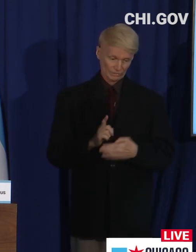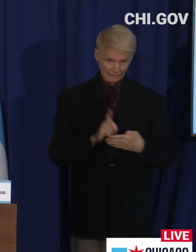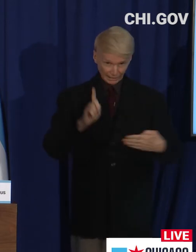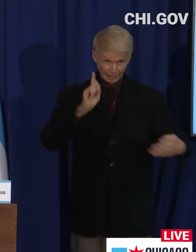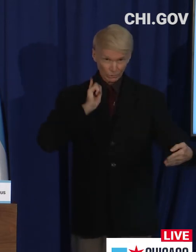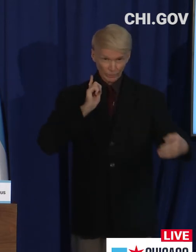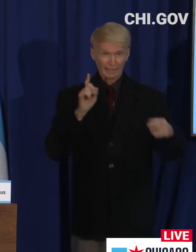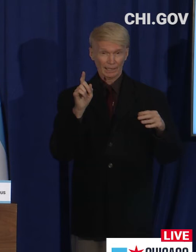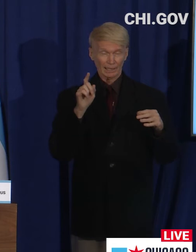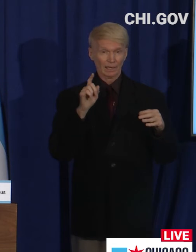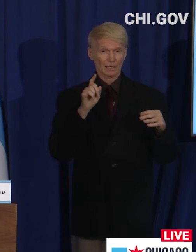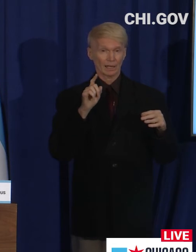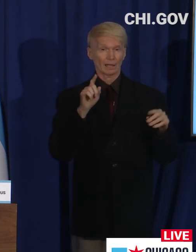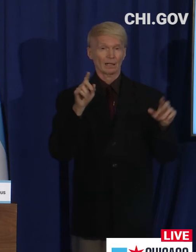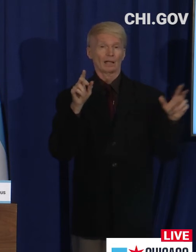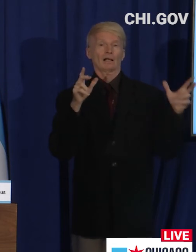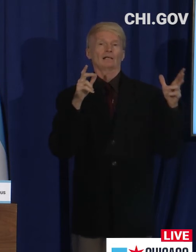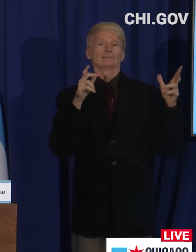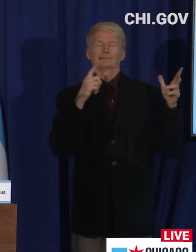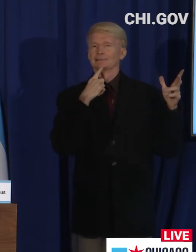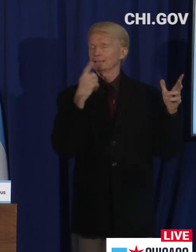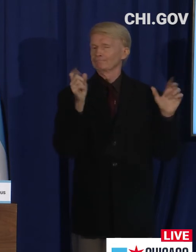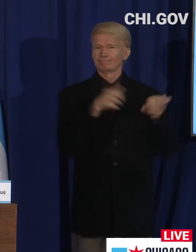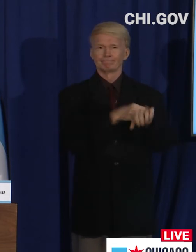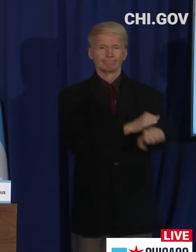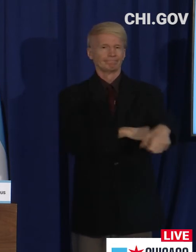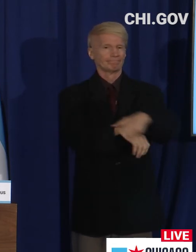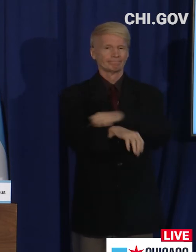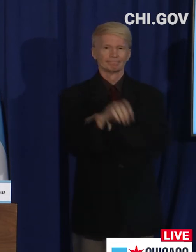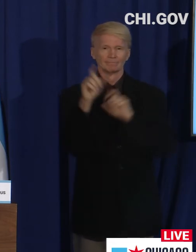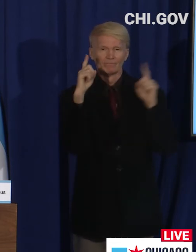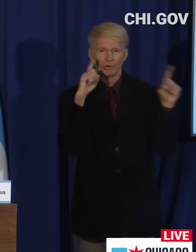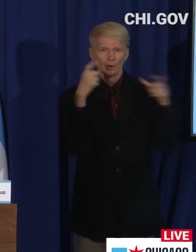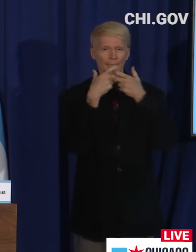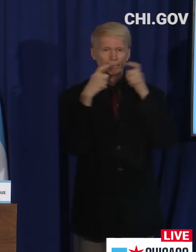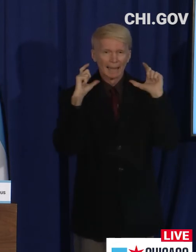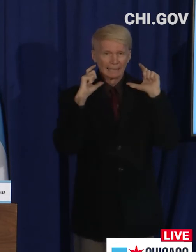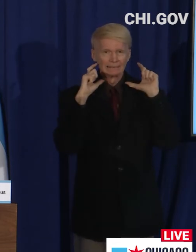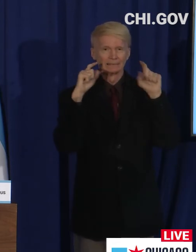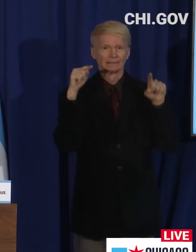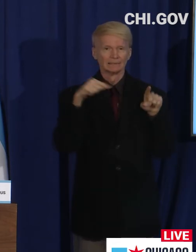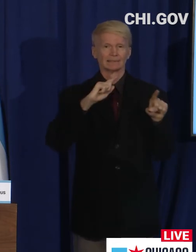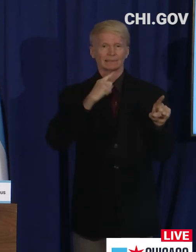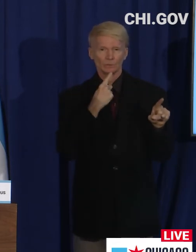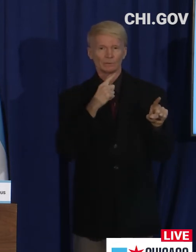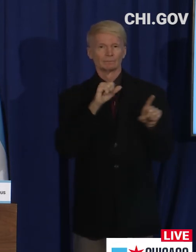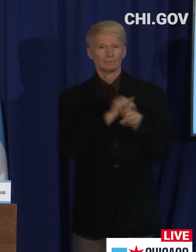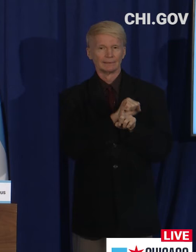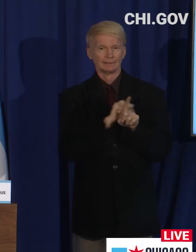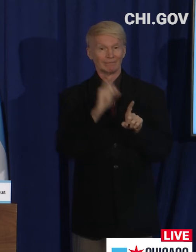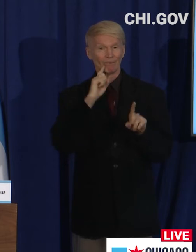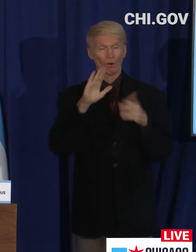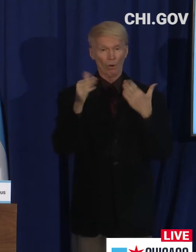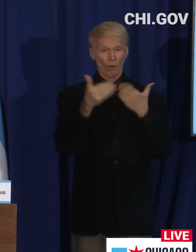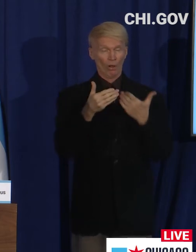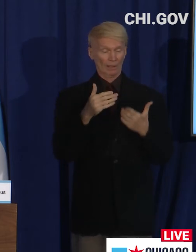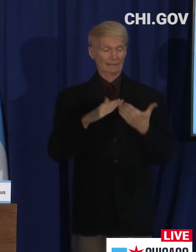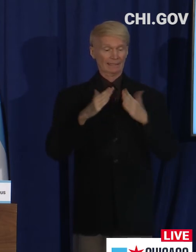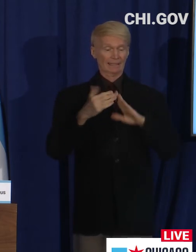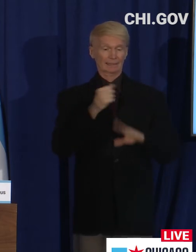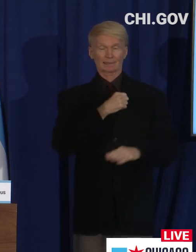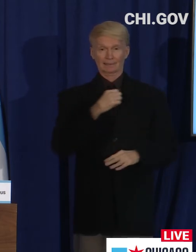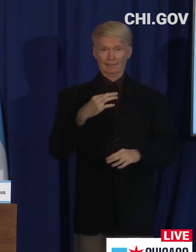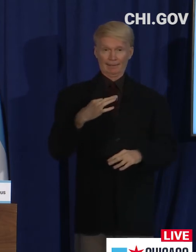lot of focus on really doubling down on particularly the mask wearing portion here for all city employees, but led